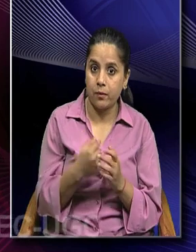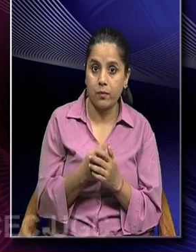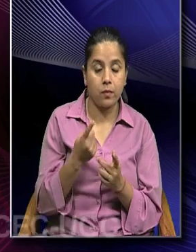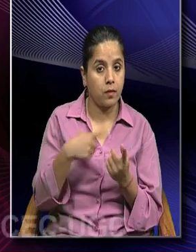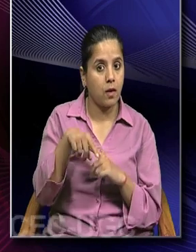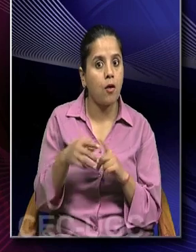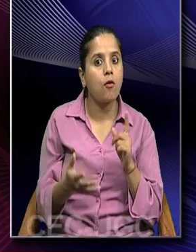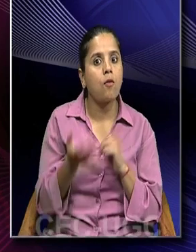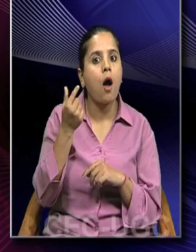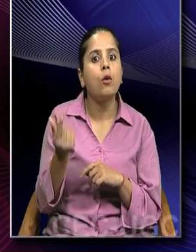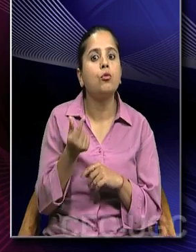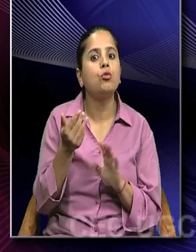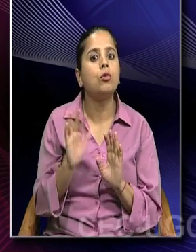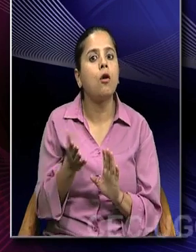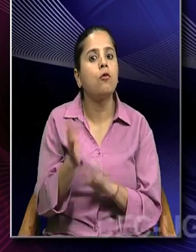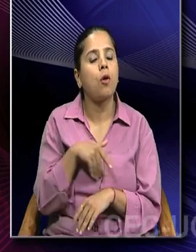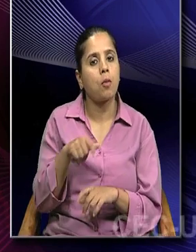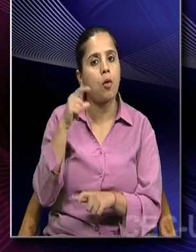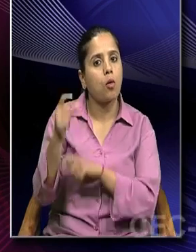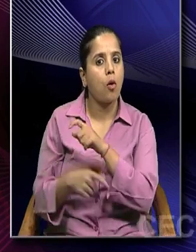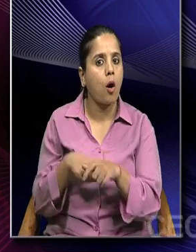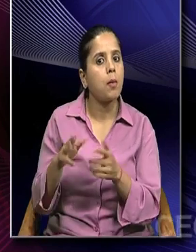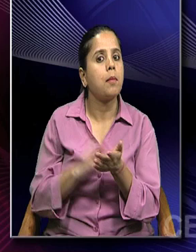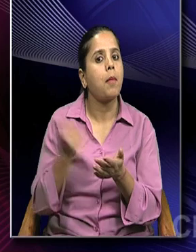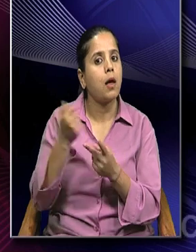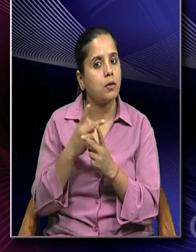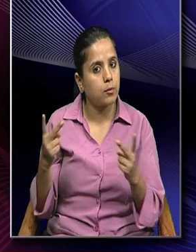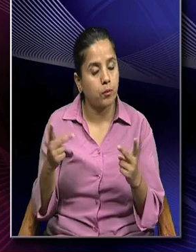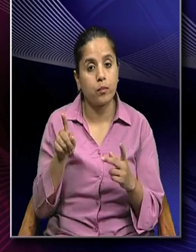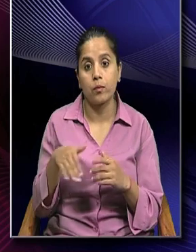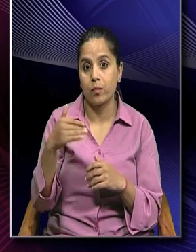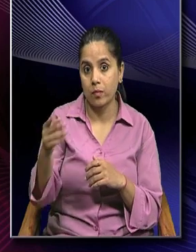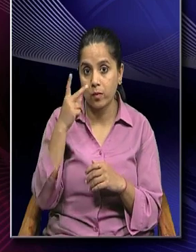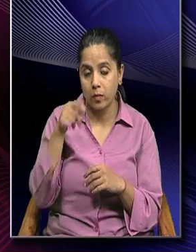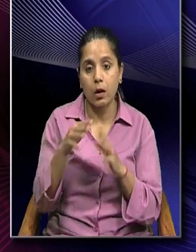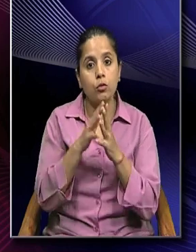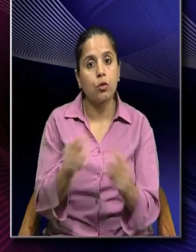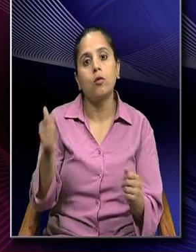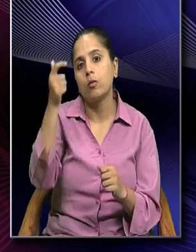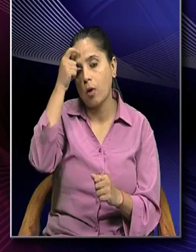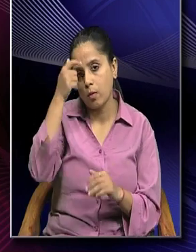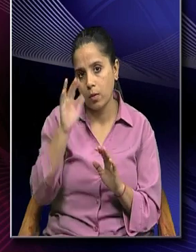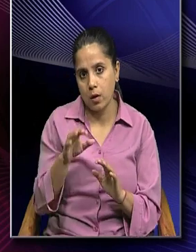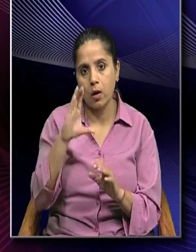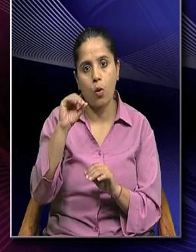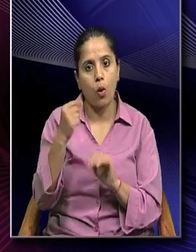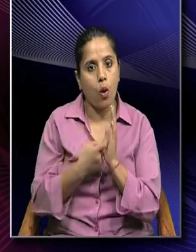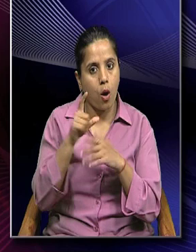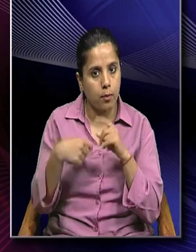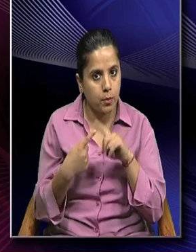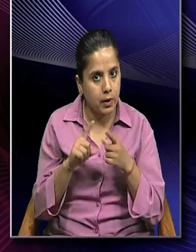been found useful by corporate managers when it comes to solve the problems of corporate